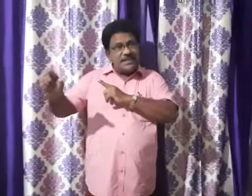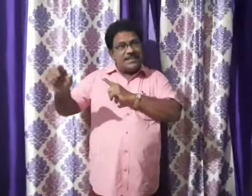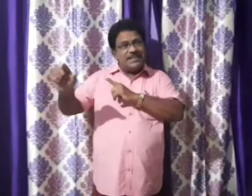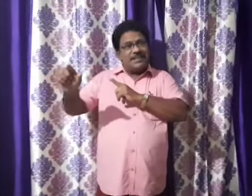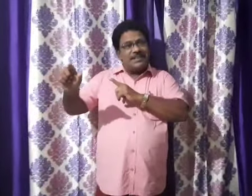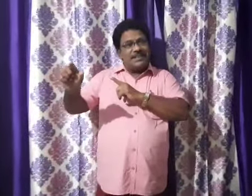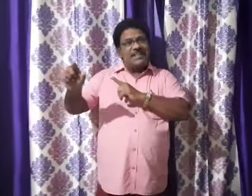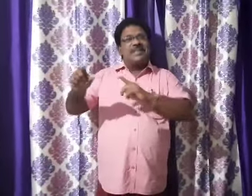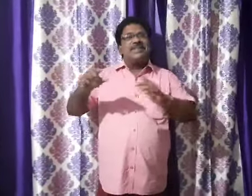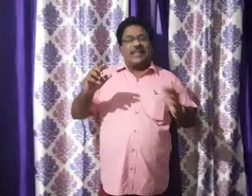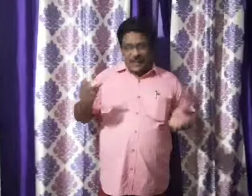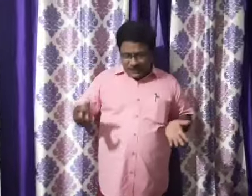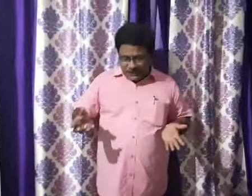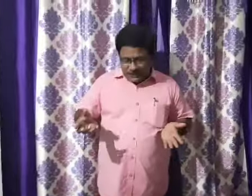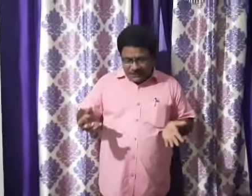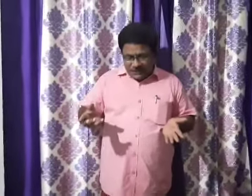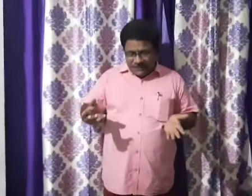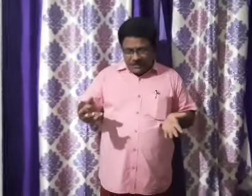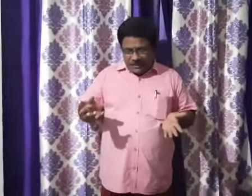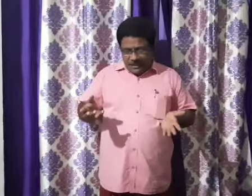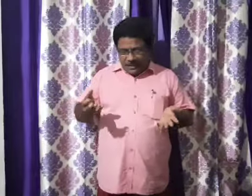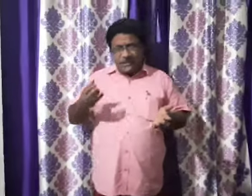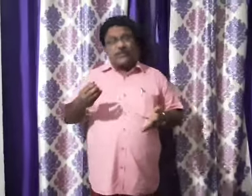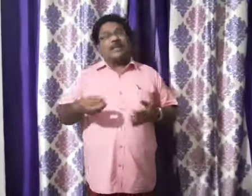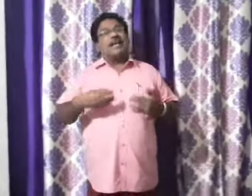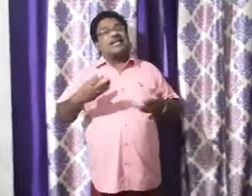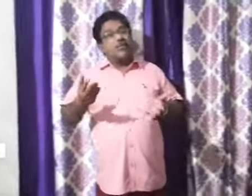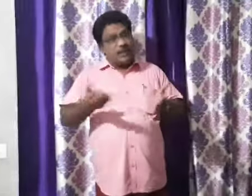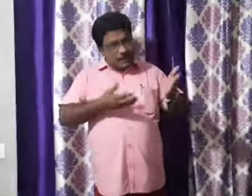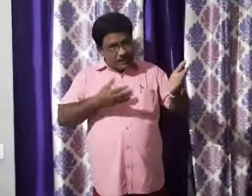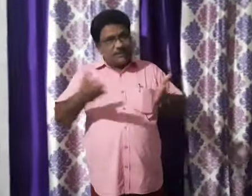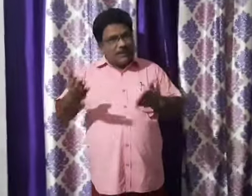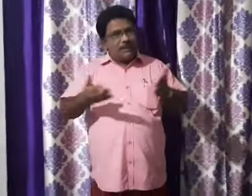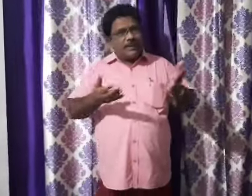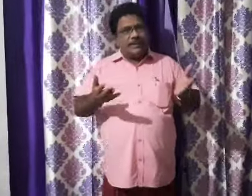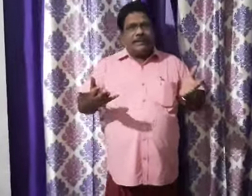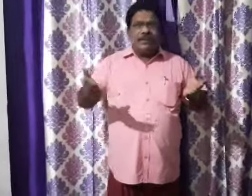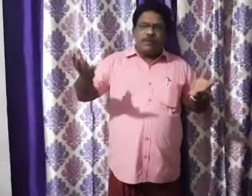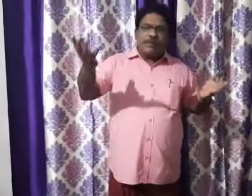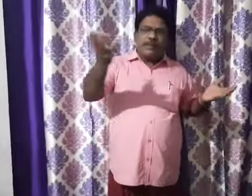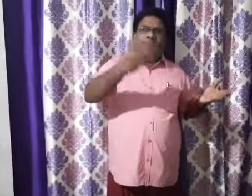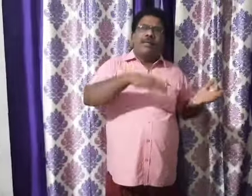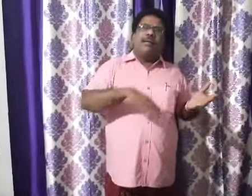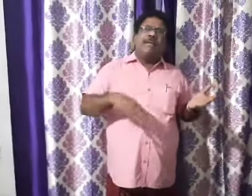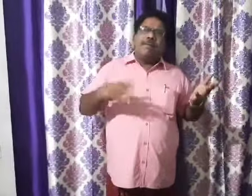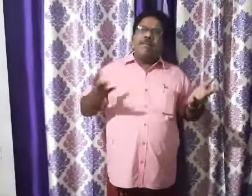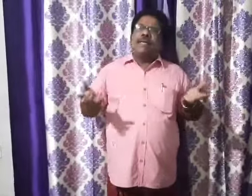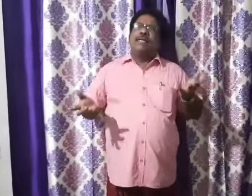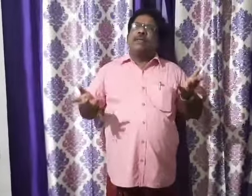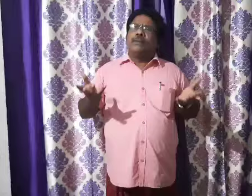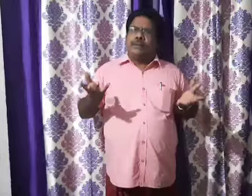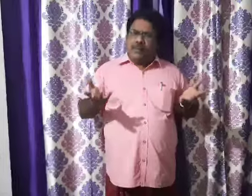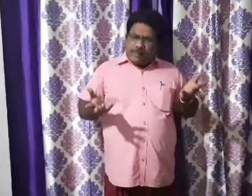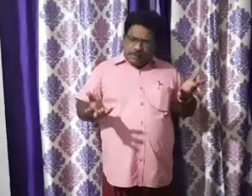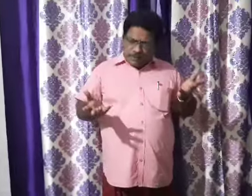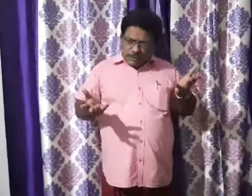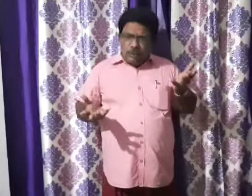farmers but also to the transporters. We know that it would be many people get